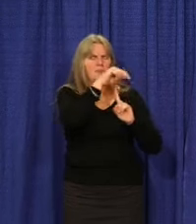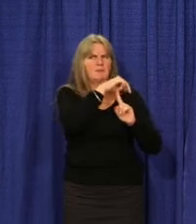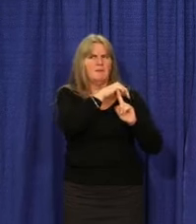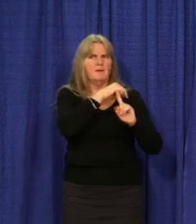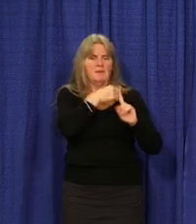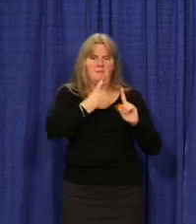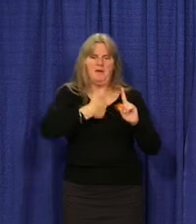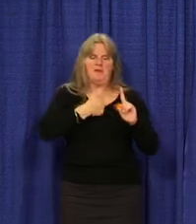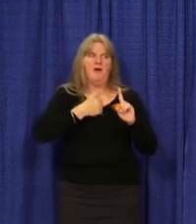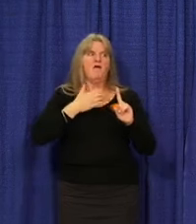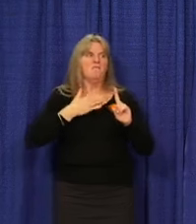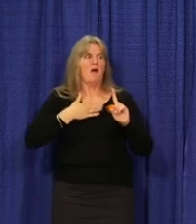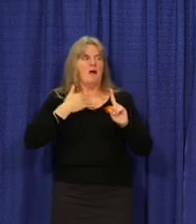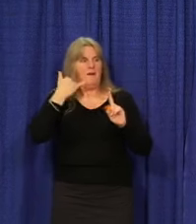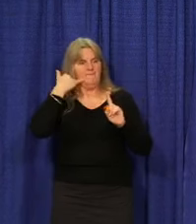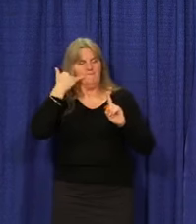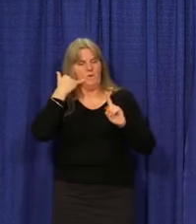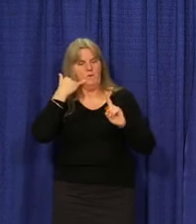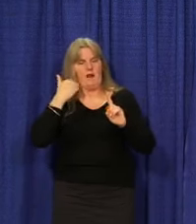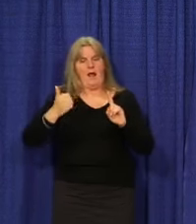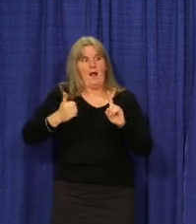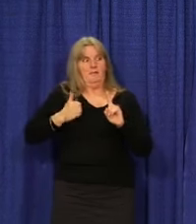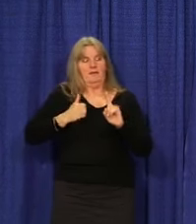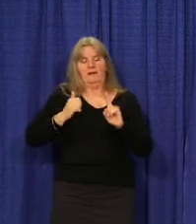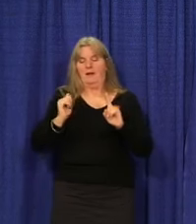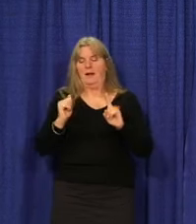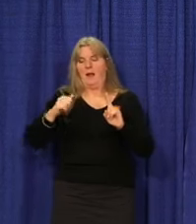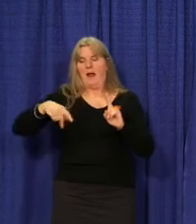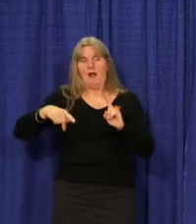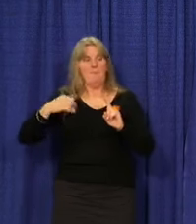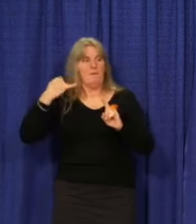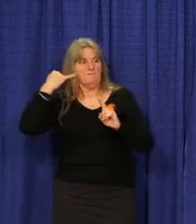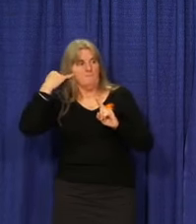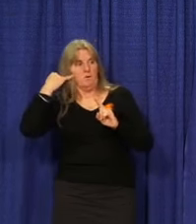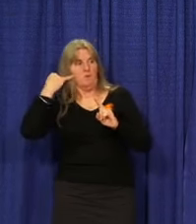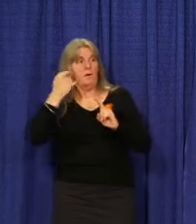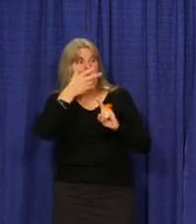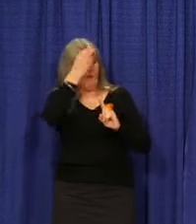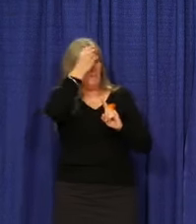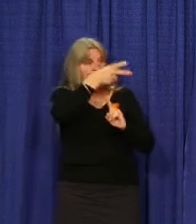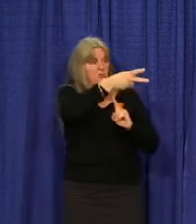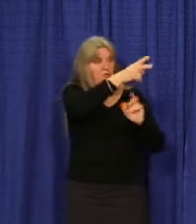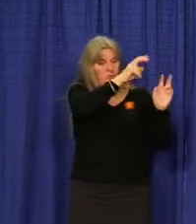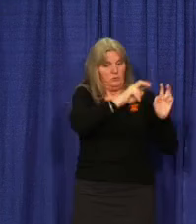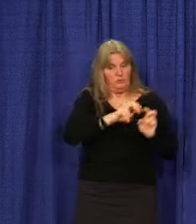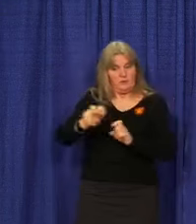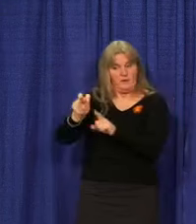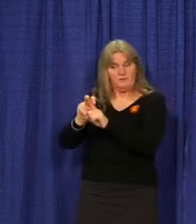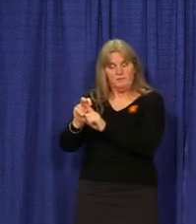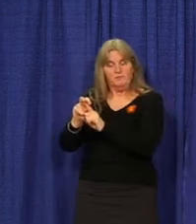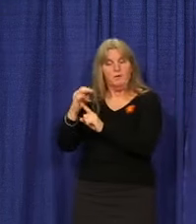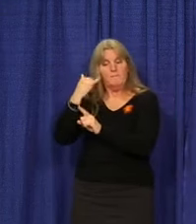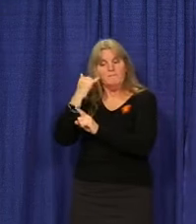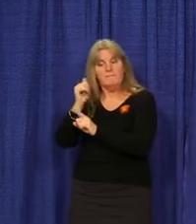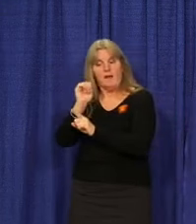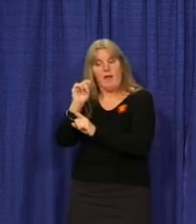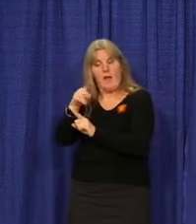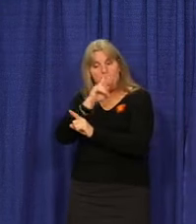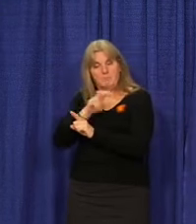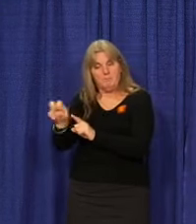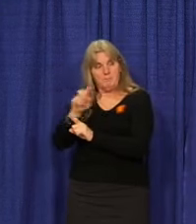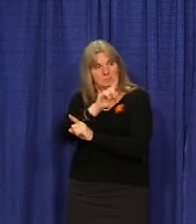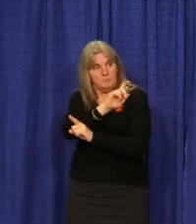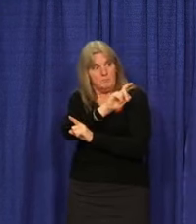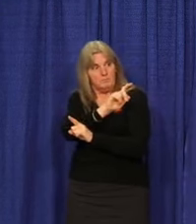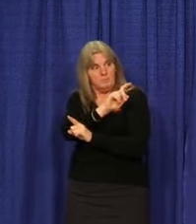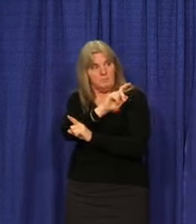have the app on my phone, the national app. Are you feeding information to that app? Kind of can you take us through all that process?